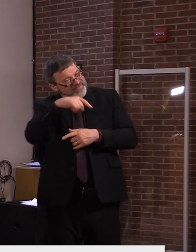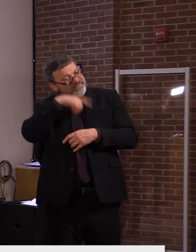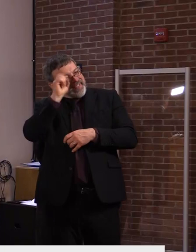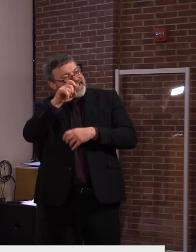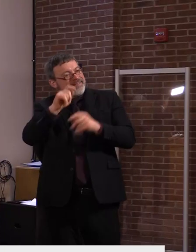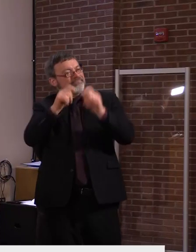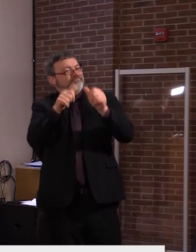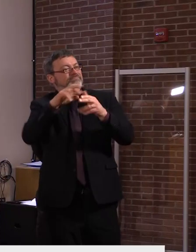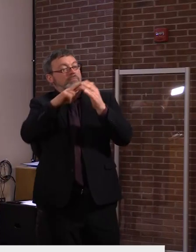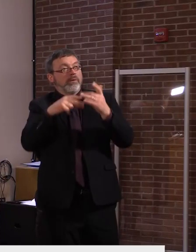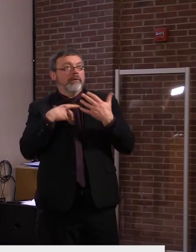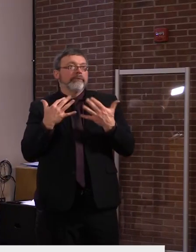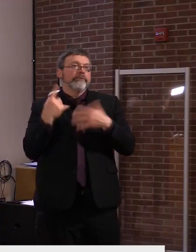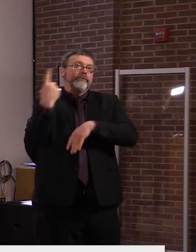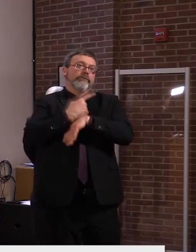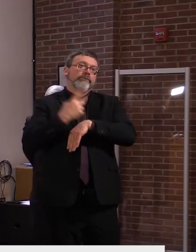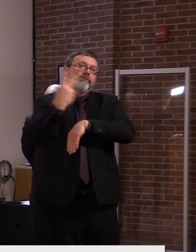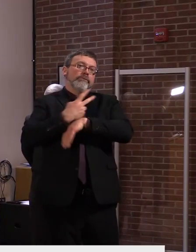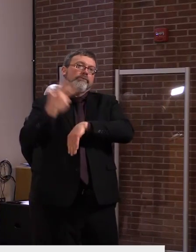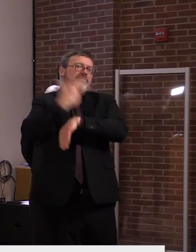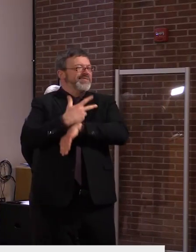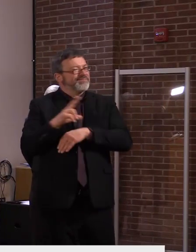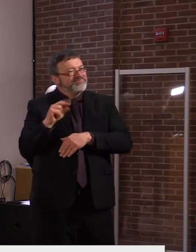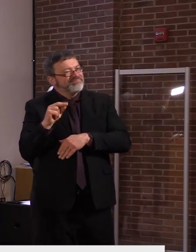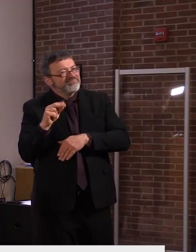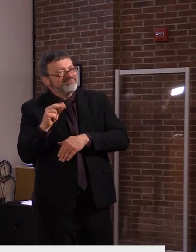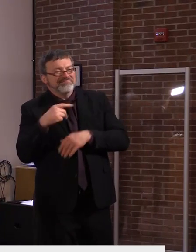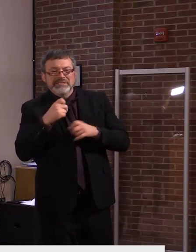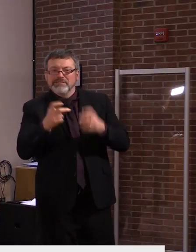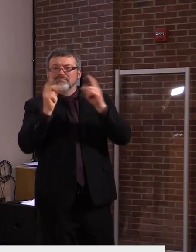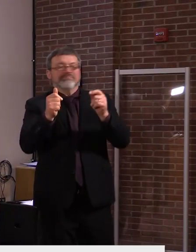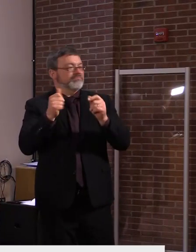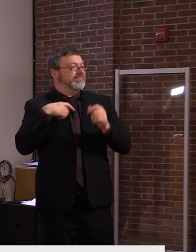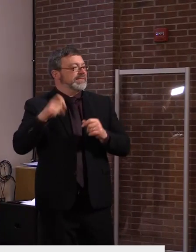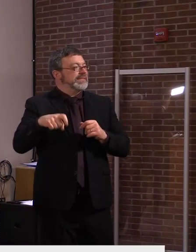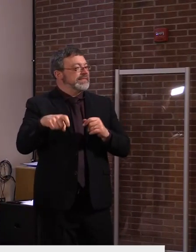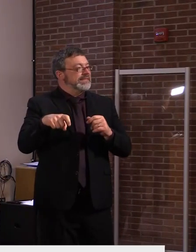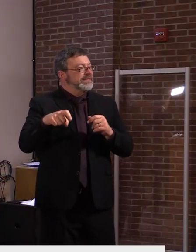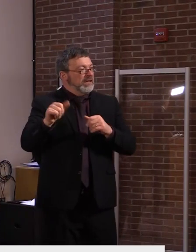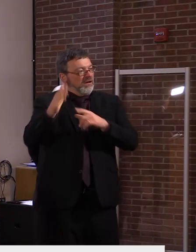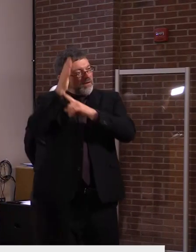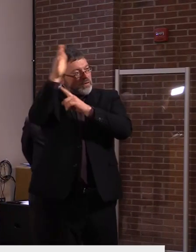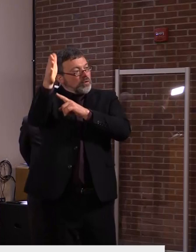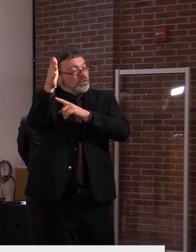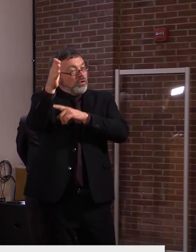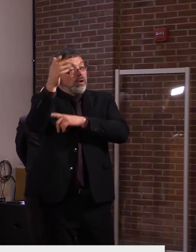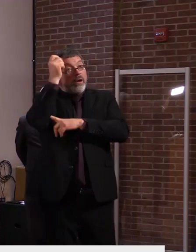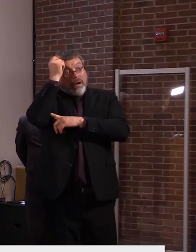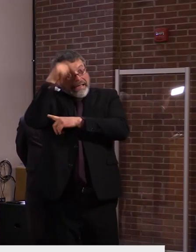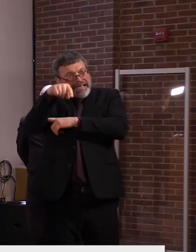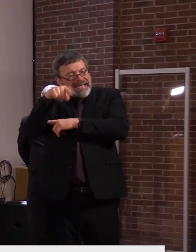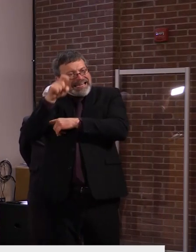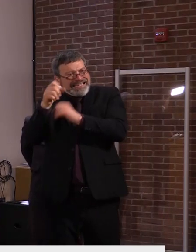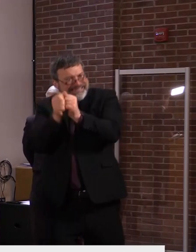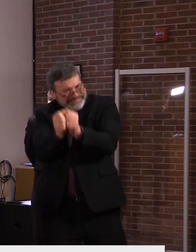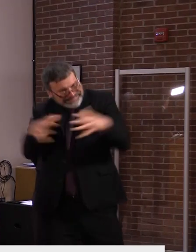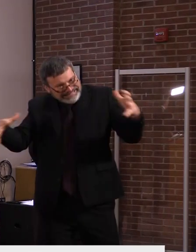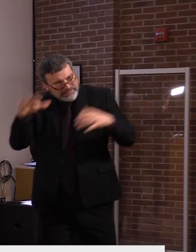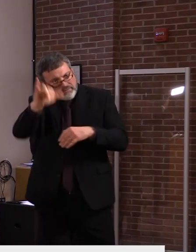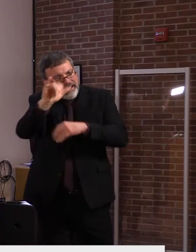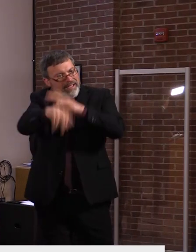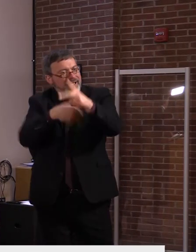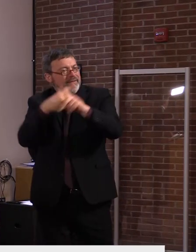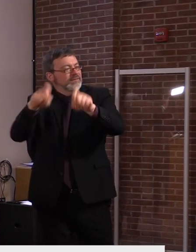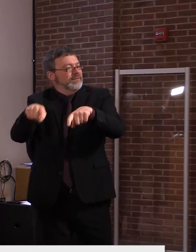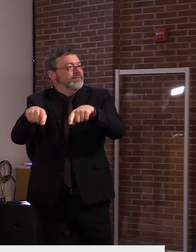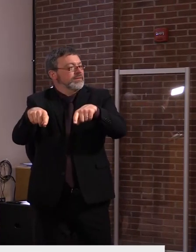they're on the same page. Our concern right now is we need more of them. And hearing other governors on the call this